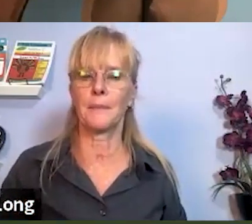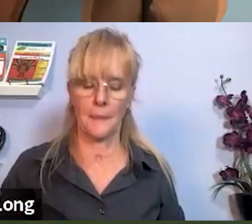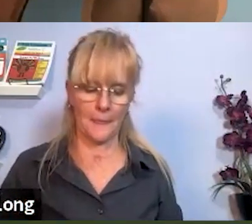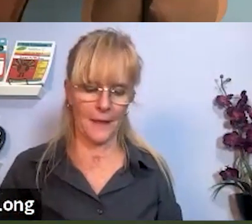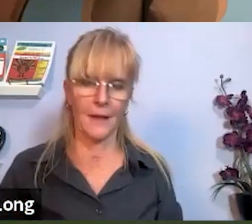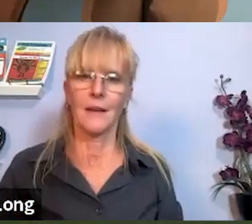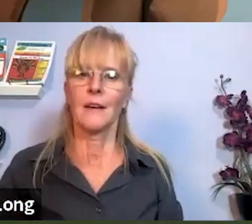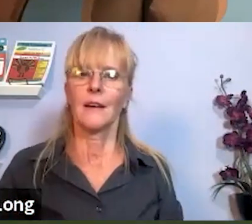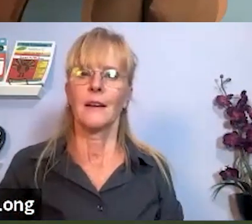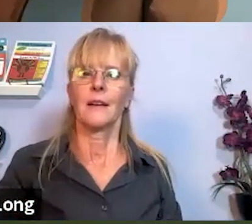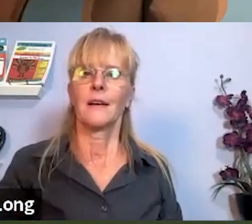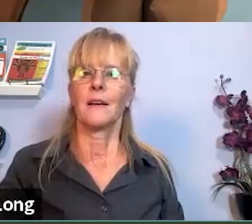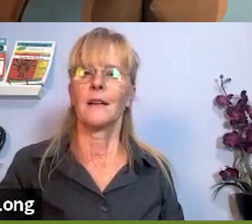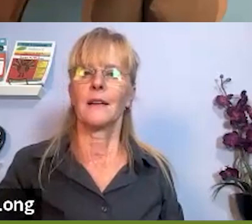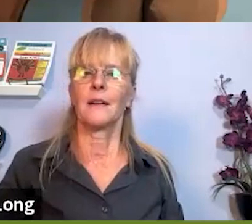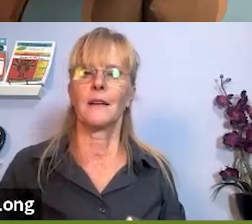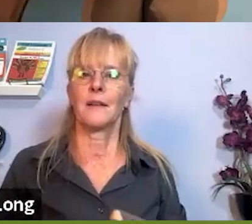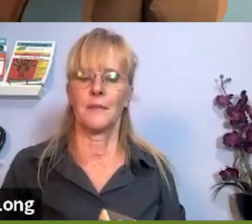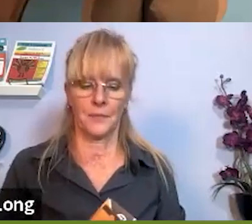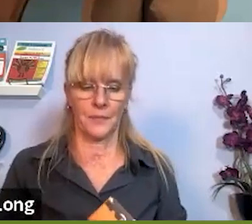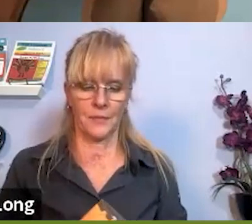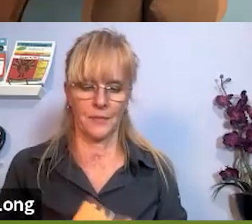play.